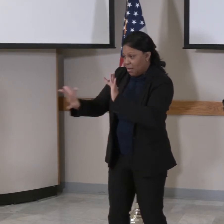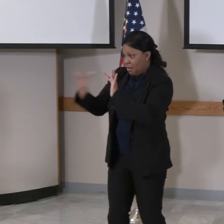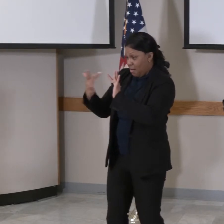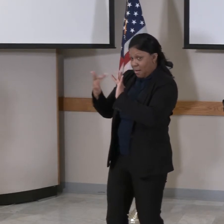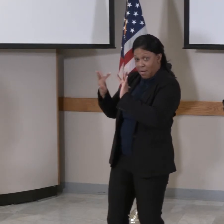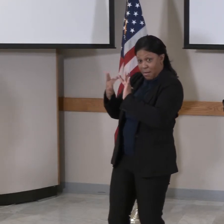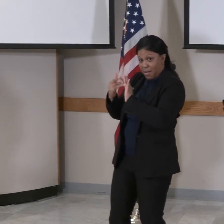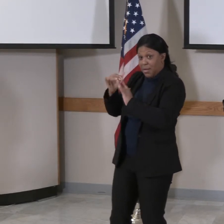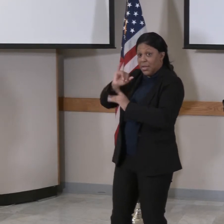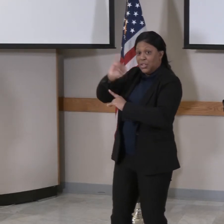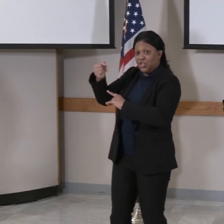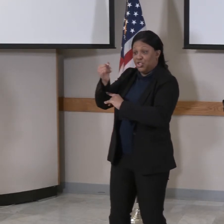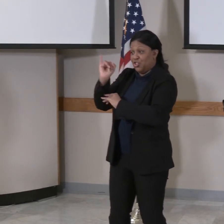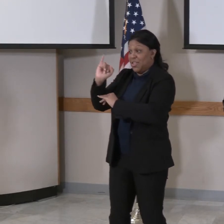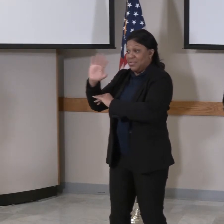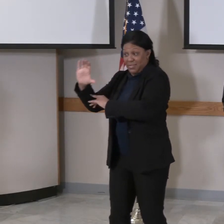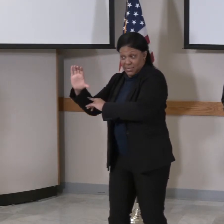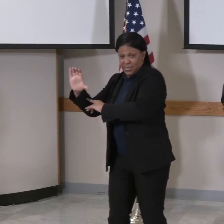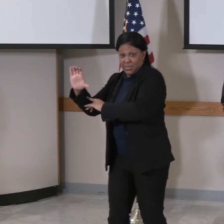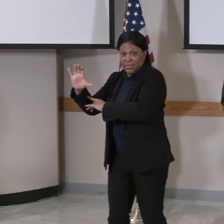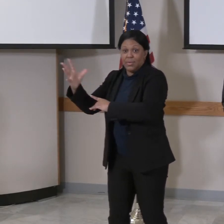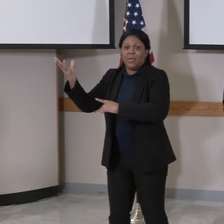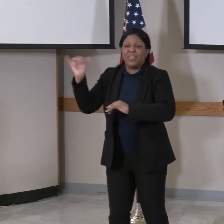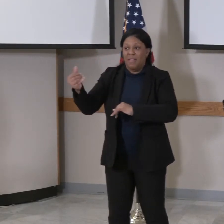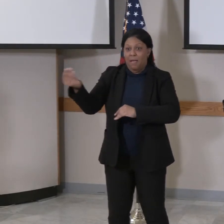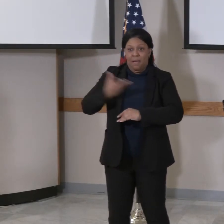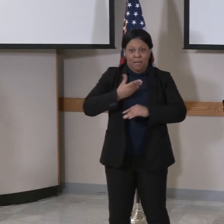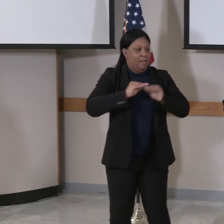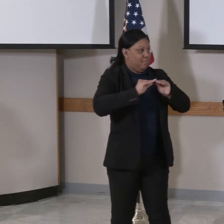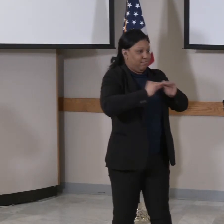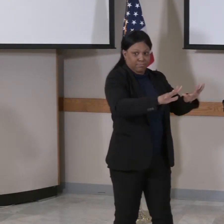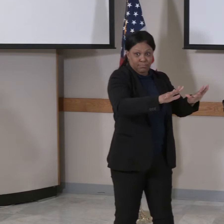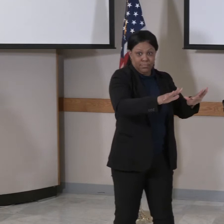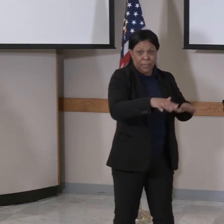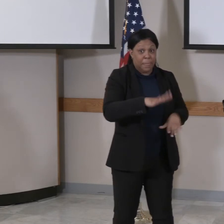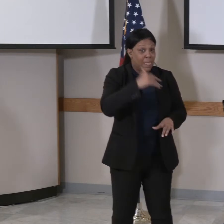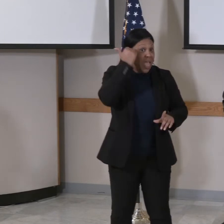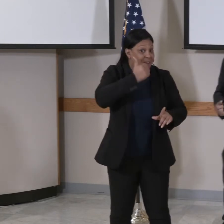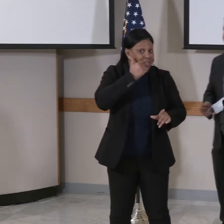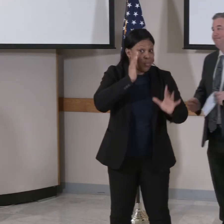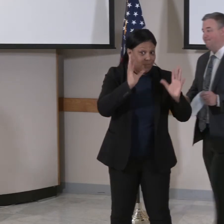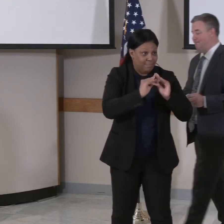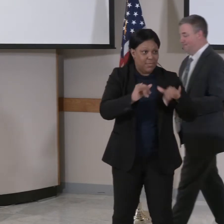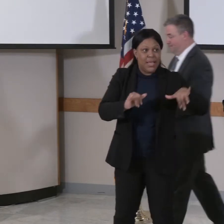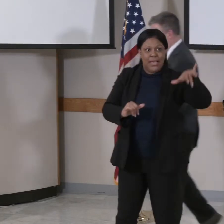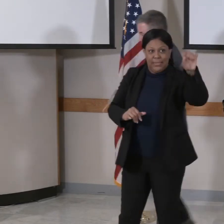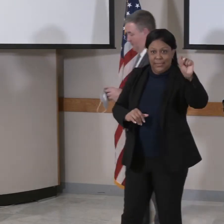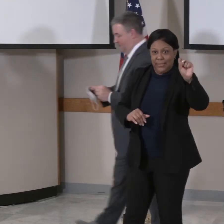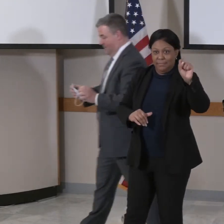present. So, every day. Thank you, everybody.